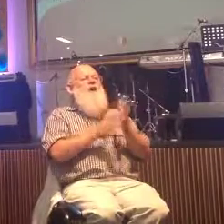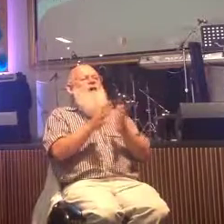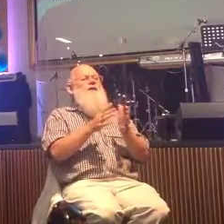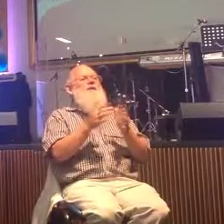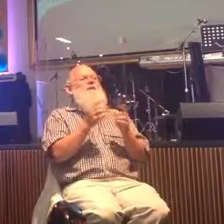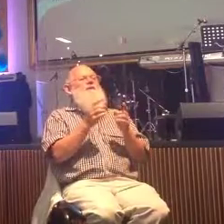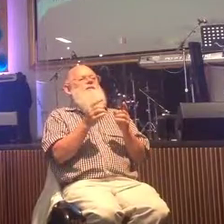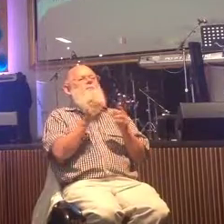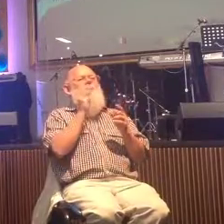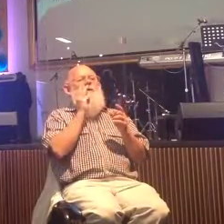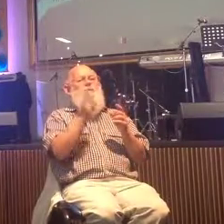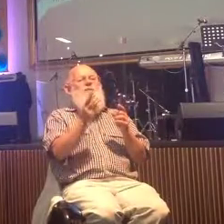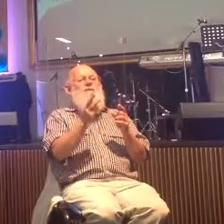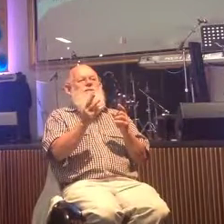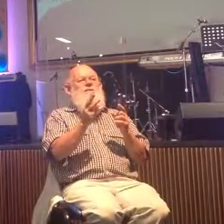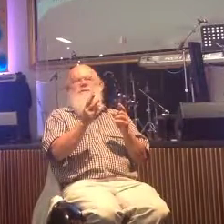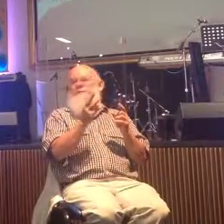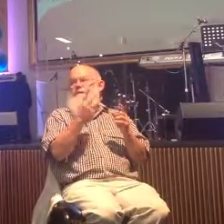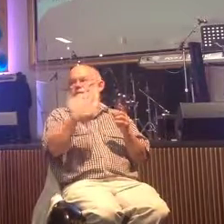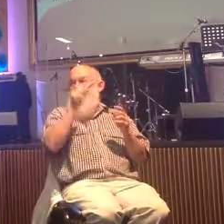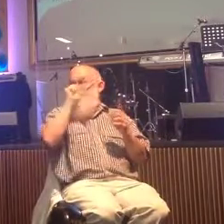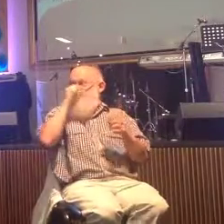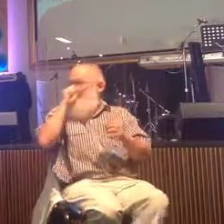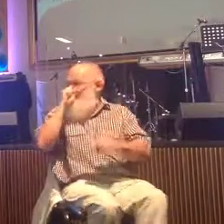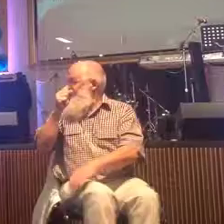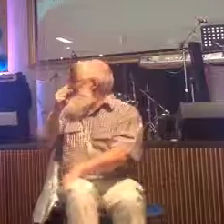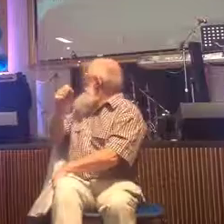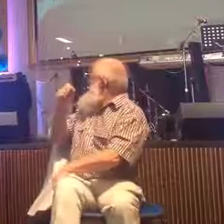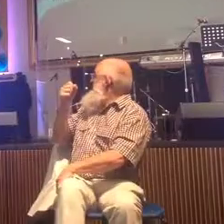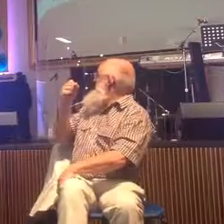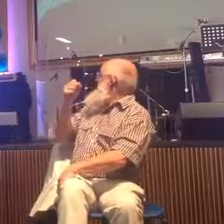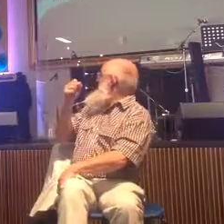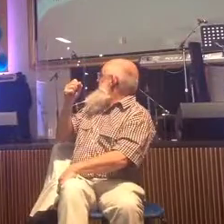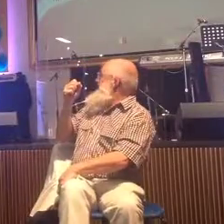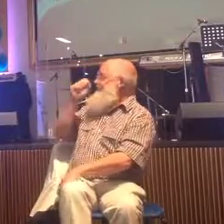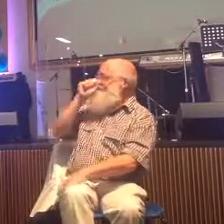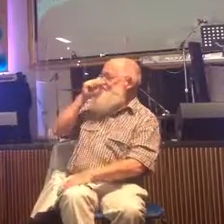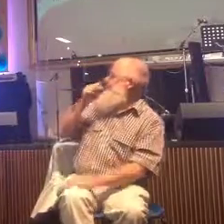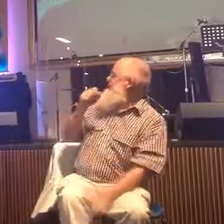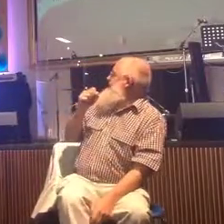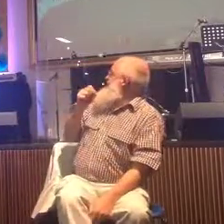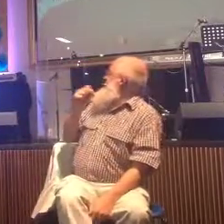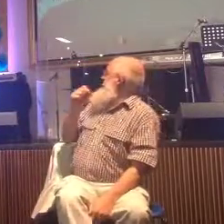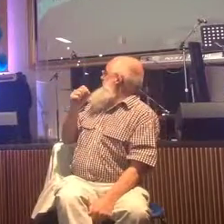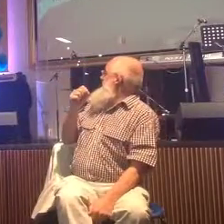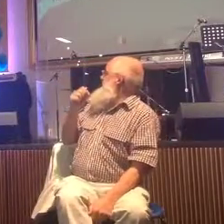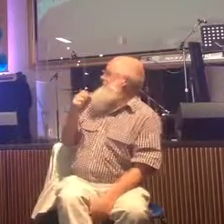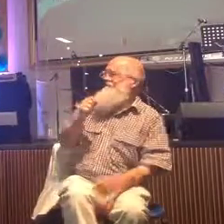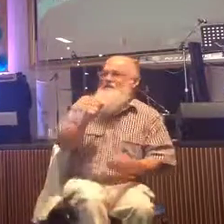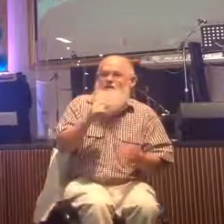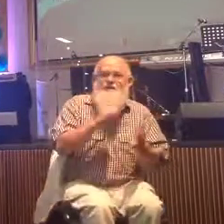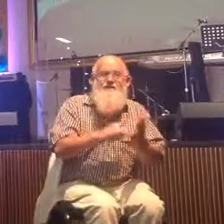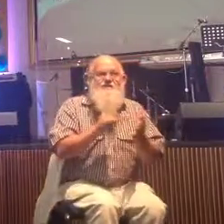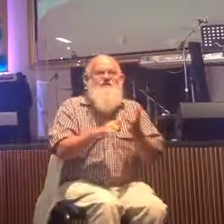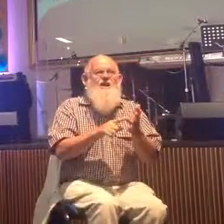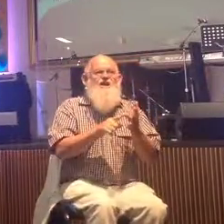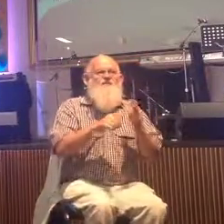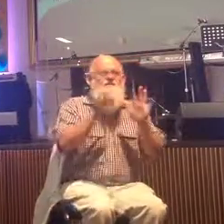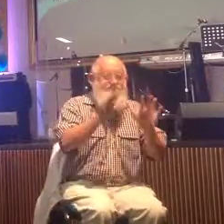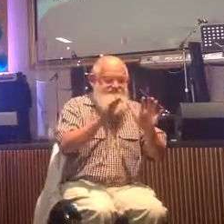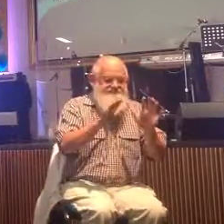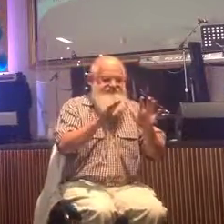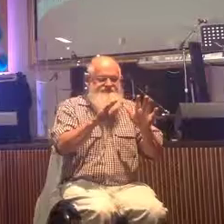was the pig. The boar. Okay. And so the